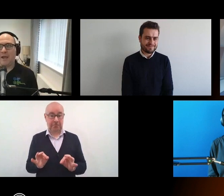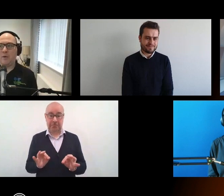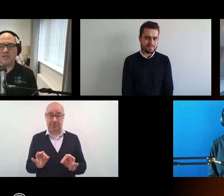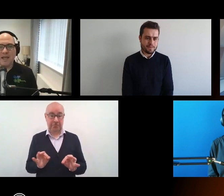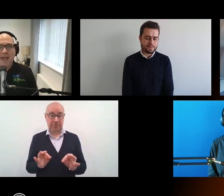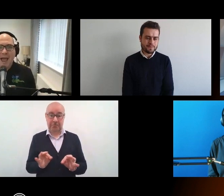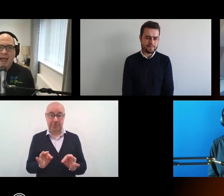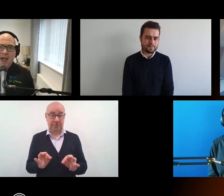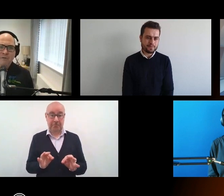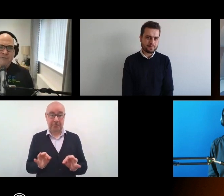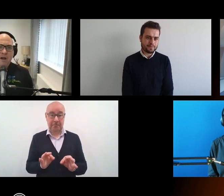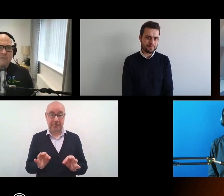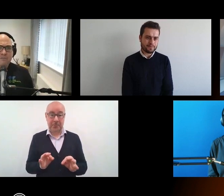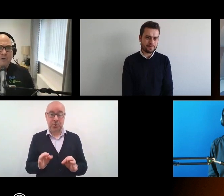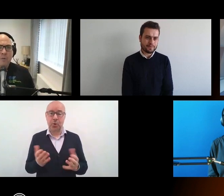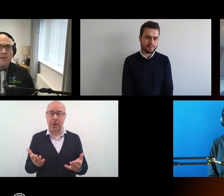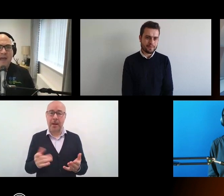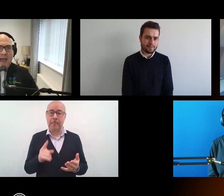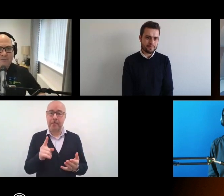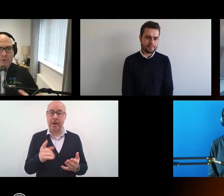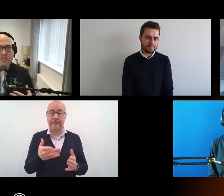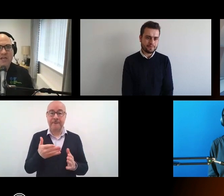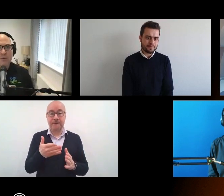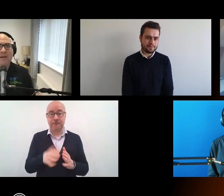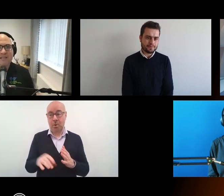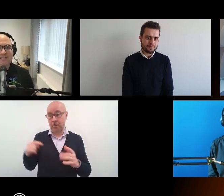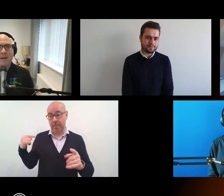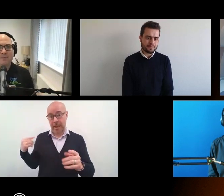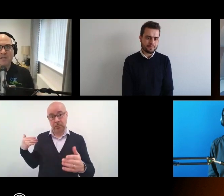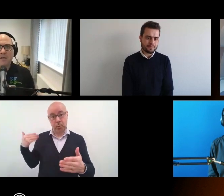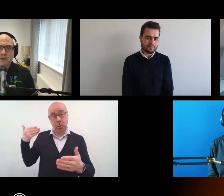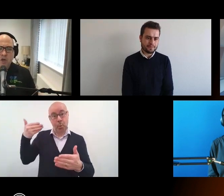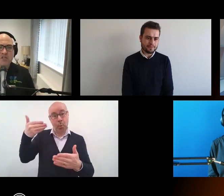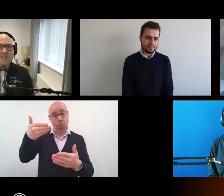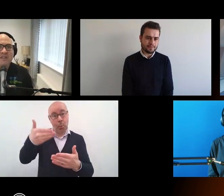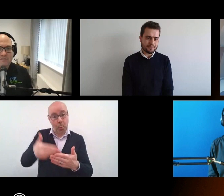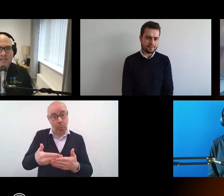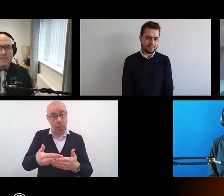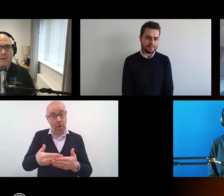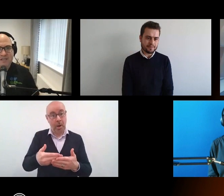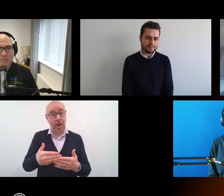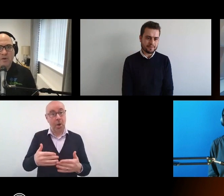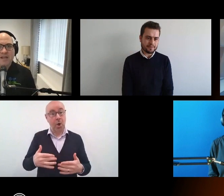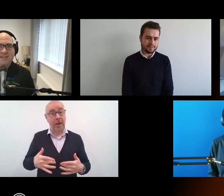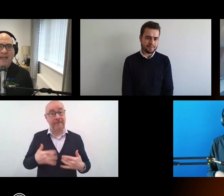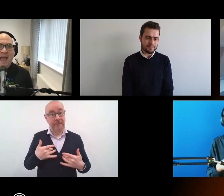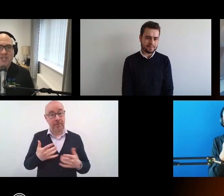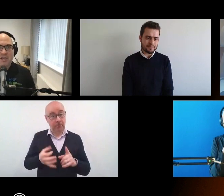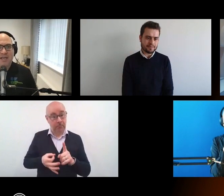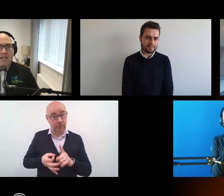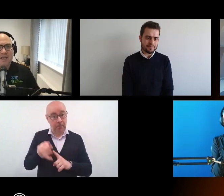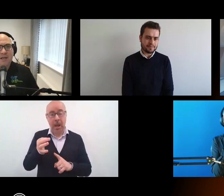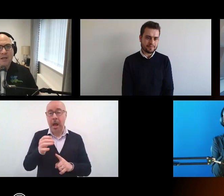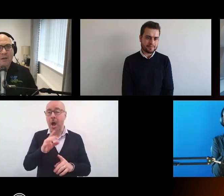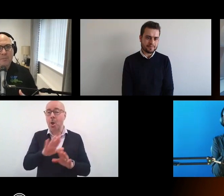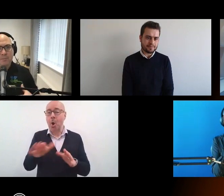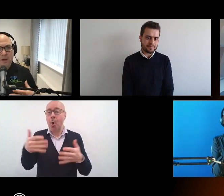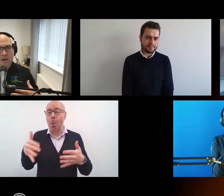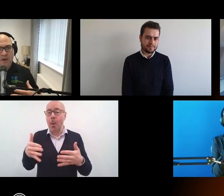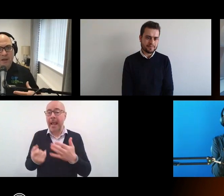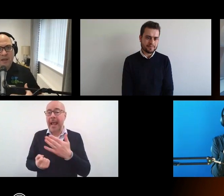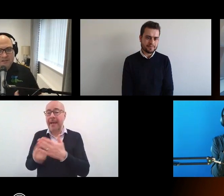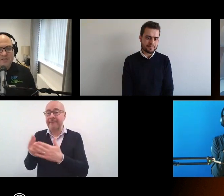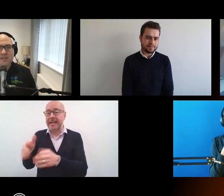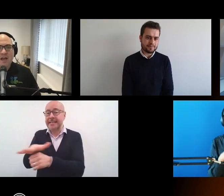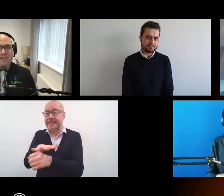sign language. How far forward have we genuinely stepped, not just in the event space, and we'll get to that, Ashley,